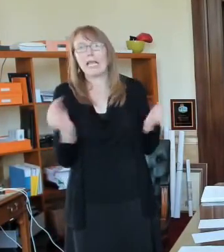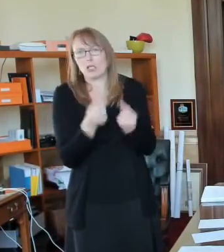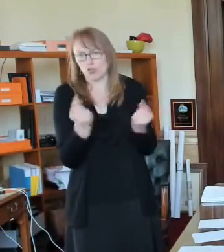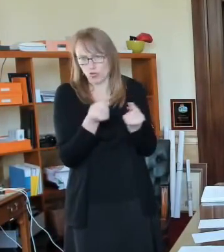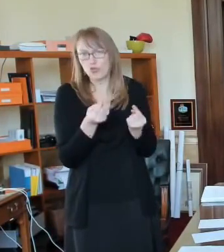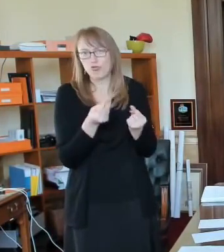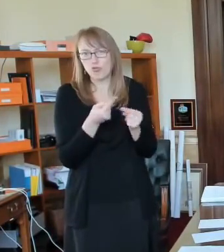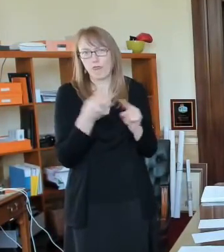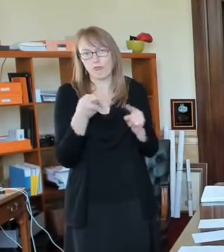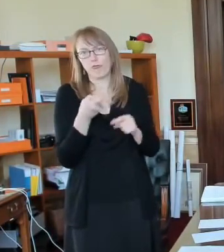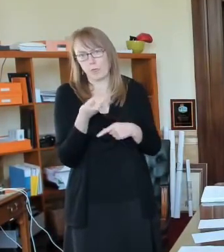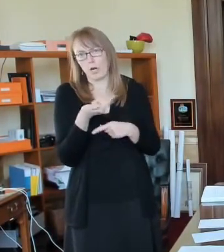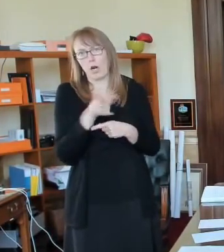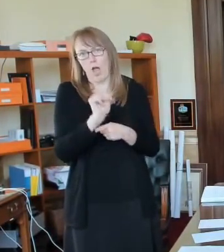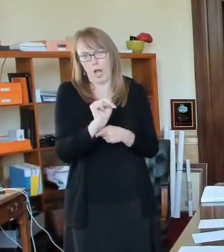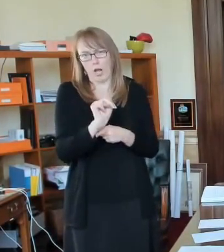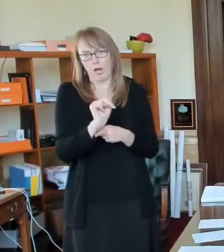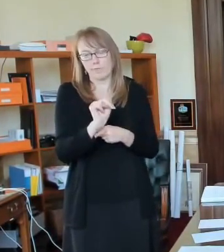forever changed.